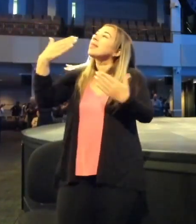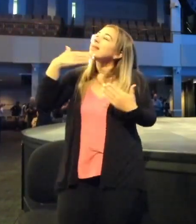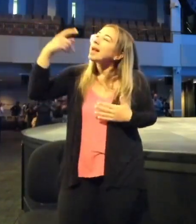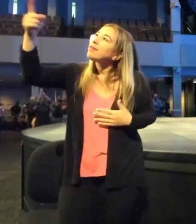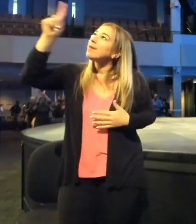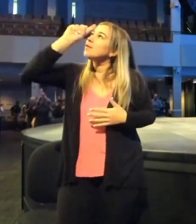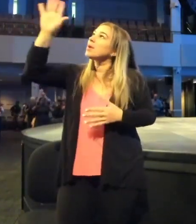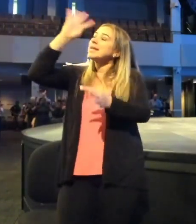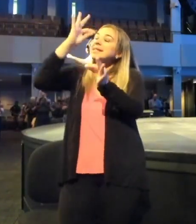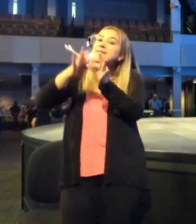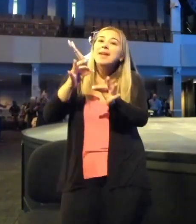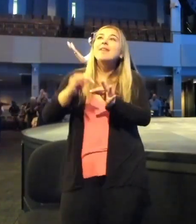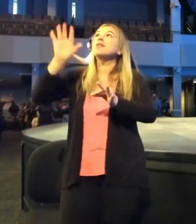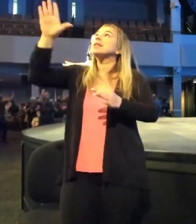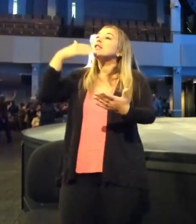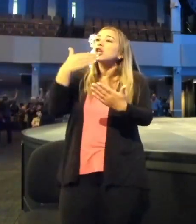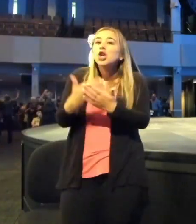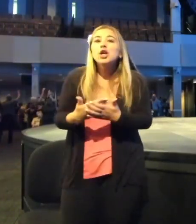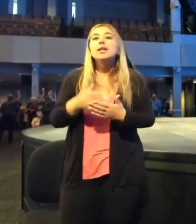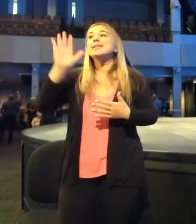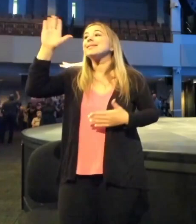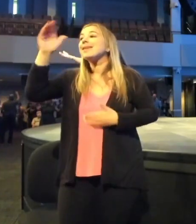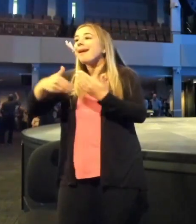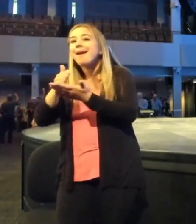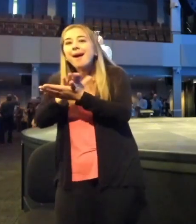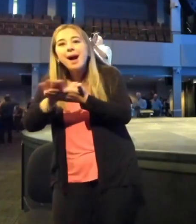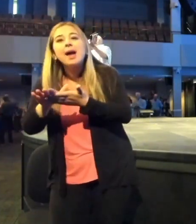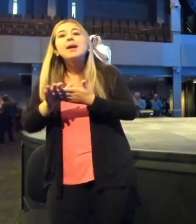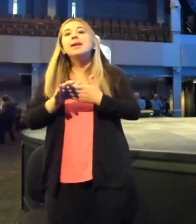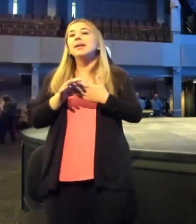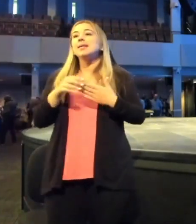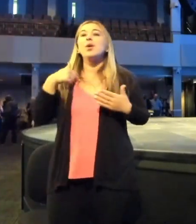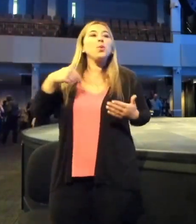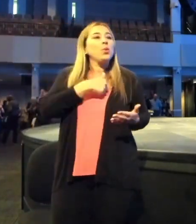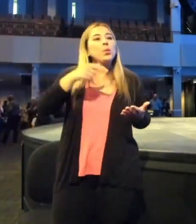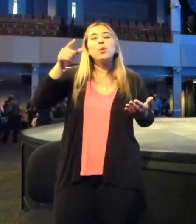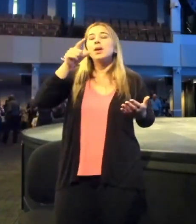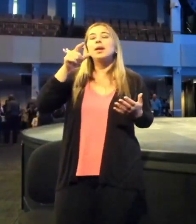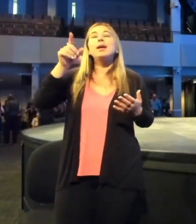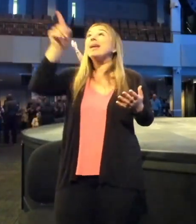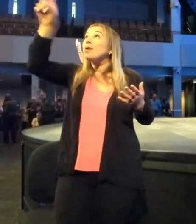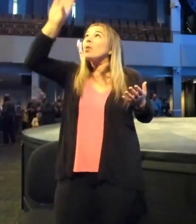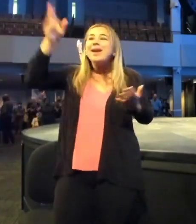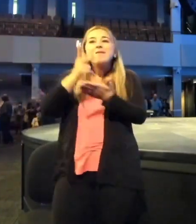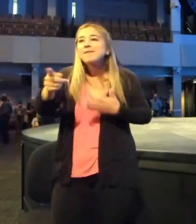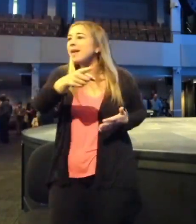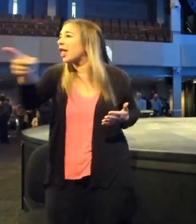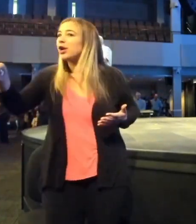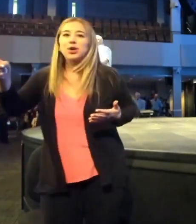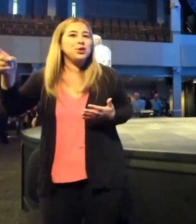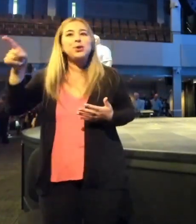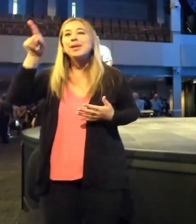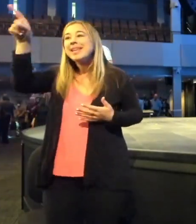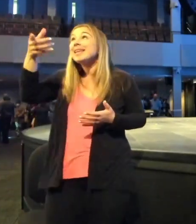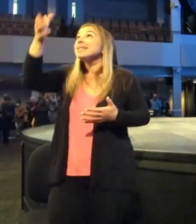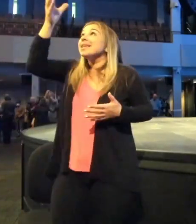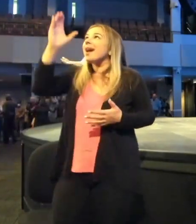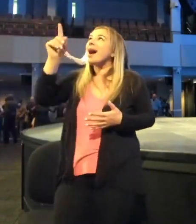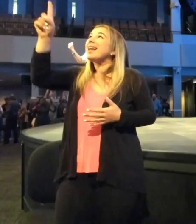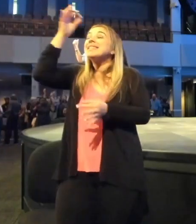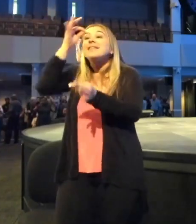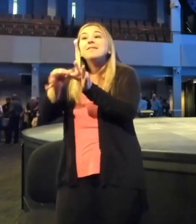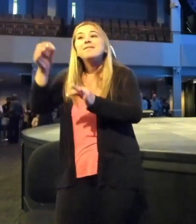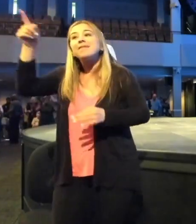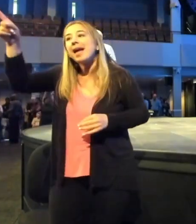His faithfulness, for His goodness, for His kindness. He will never fail you. He is the God who is